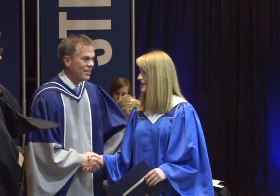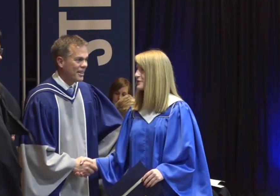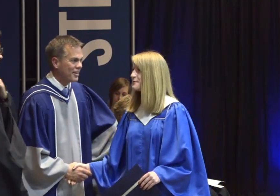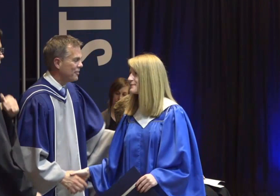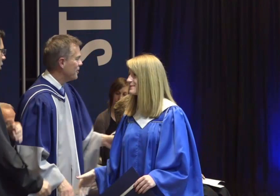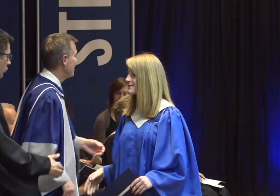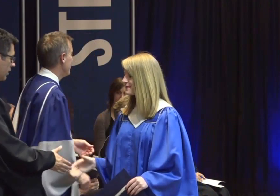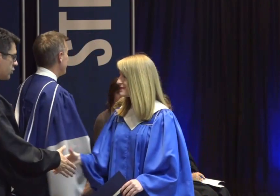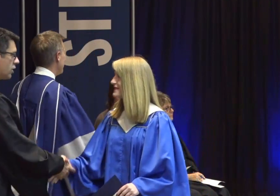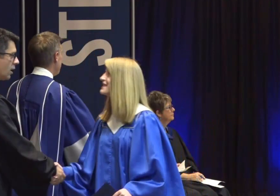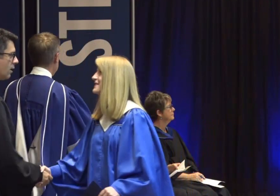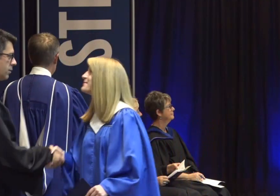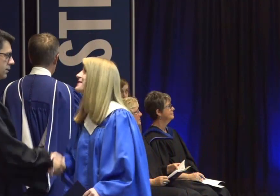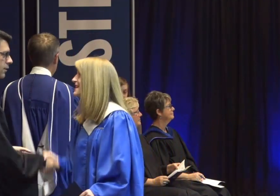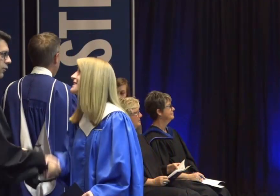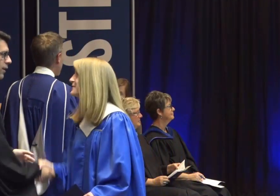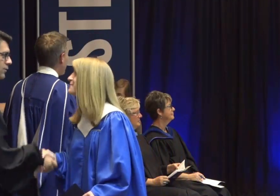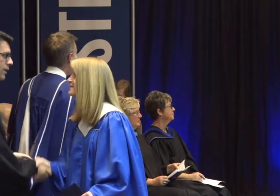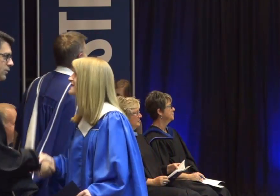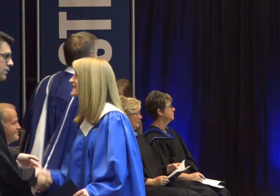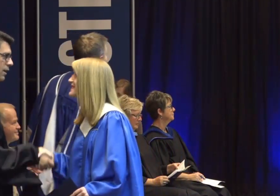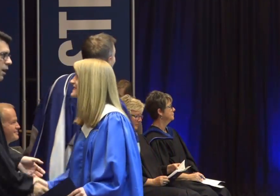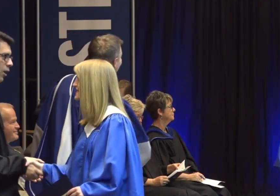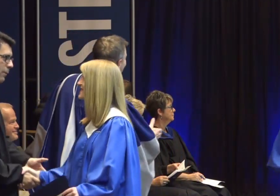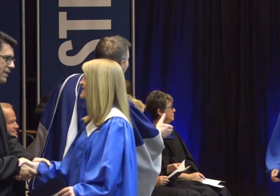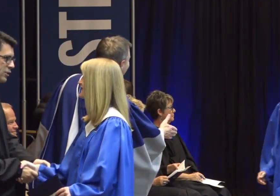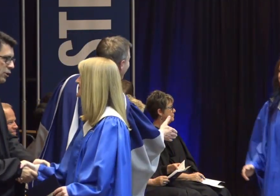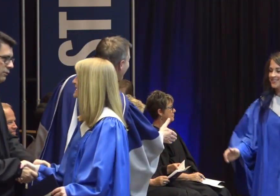Ashley DeMarco.